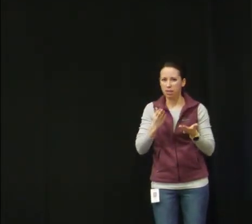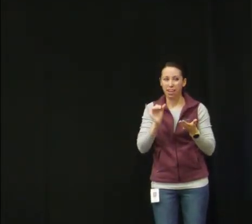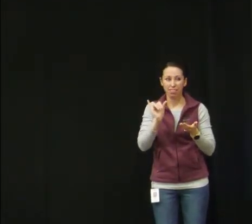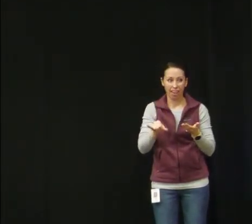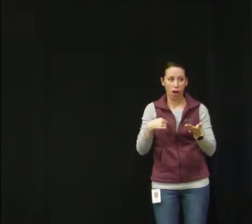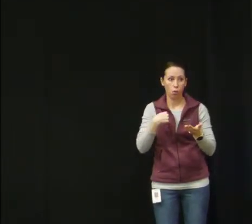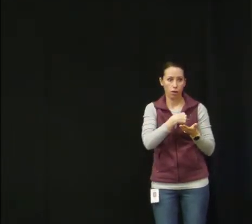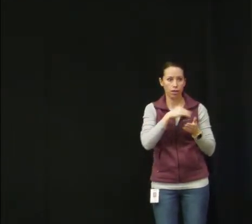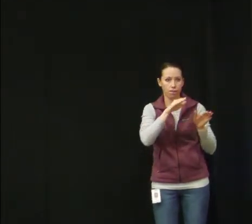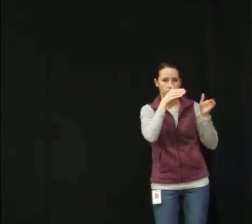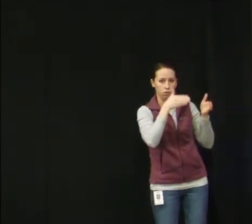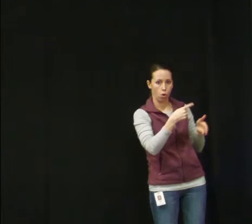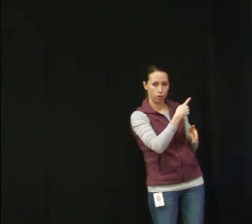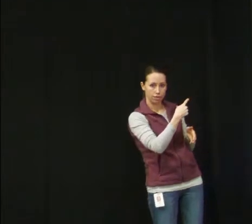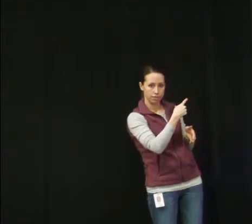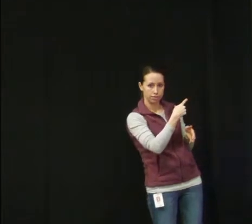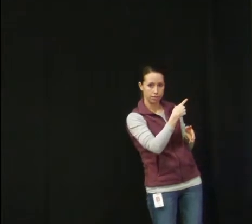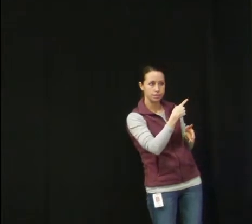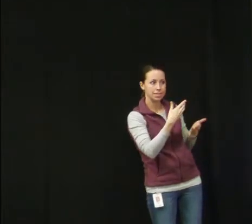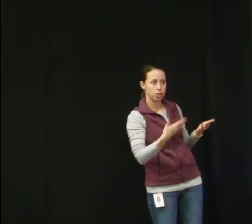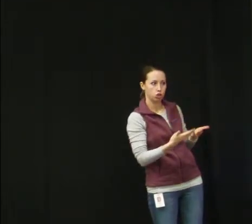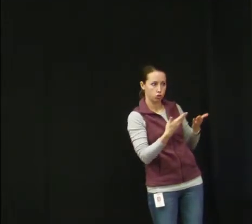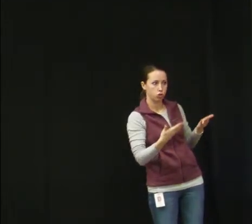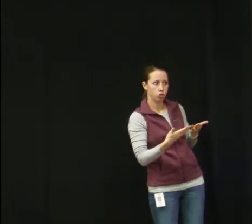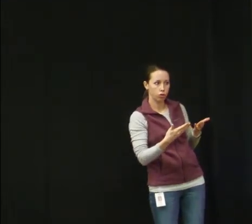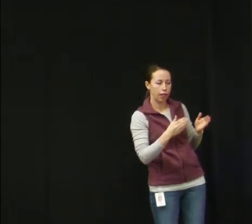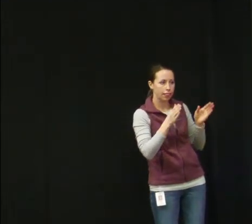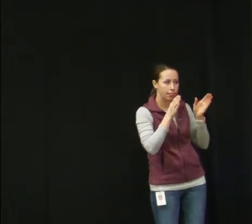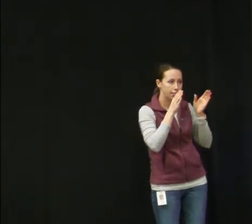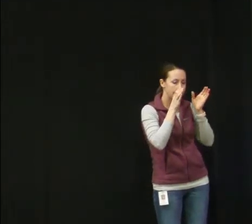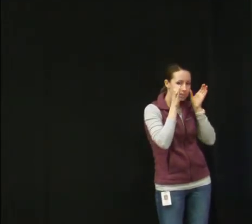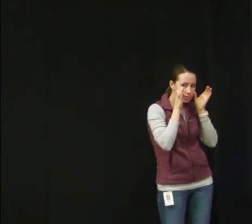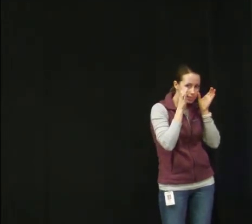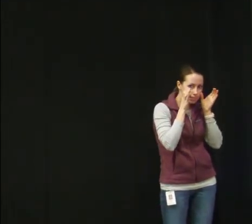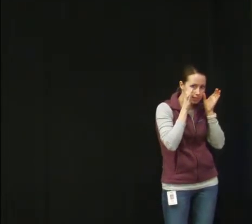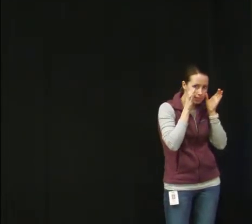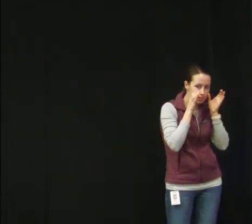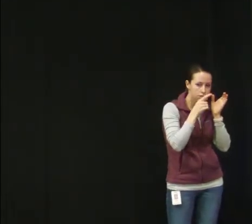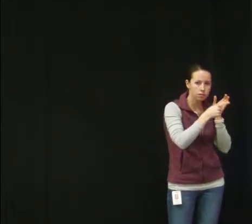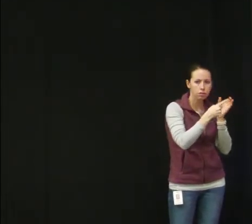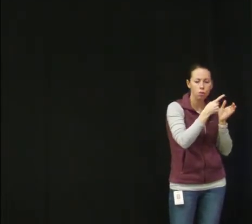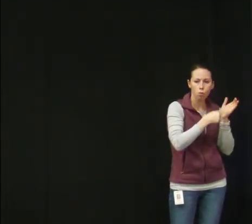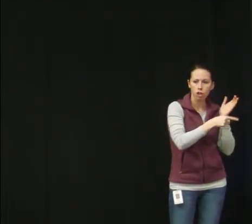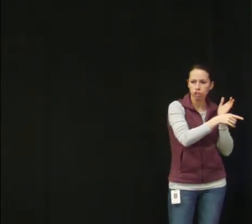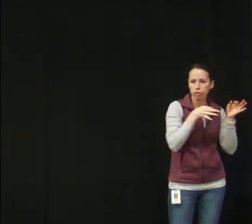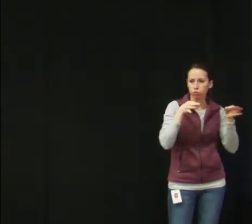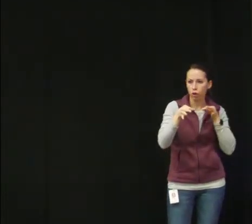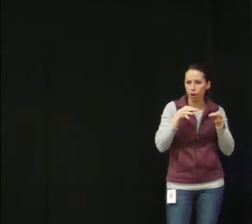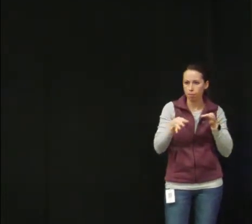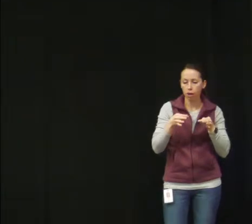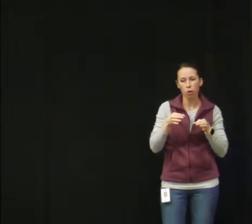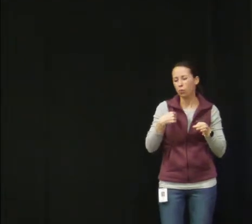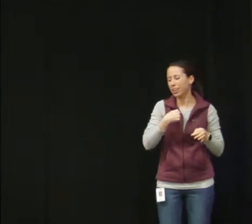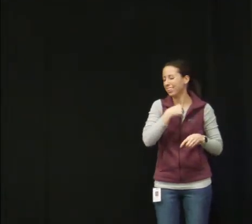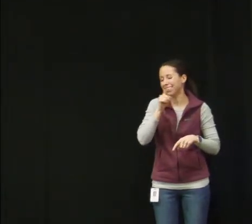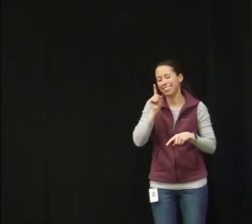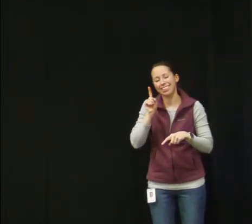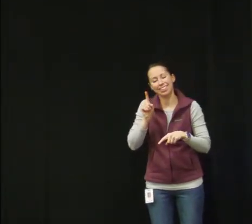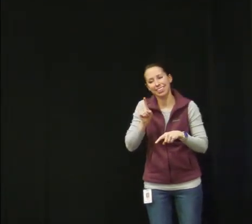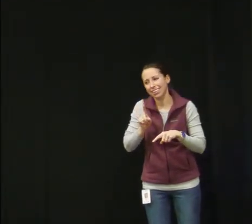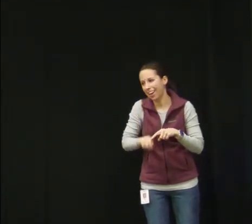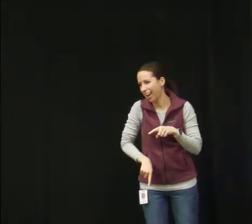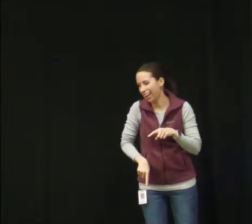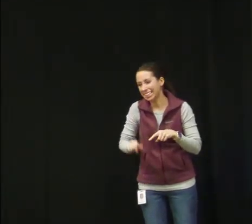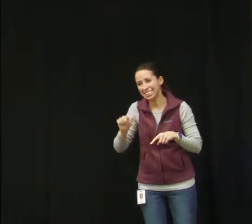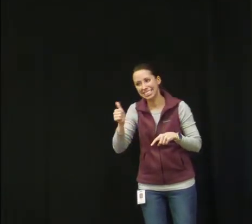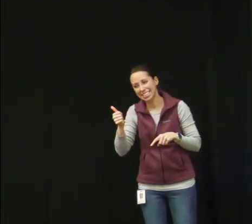something that we focus on here and really listen to what she's saying about, because we can't have,